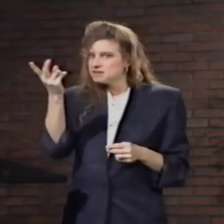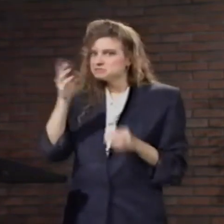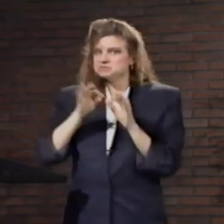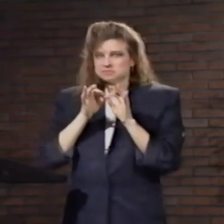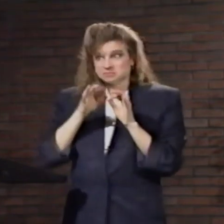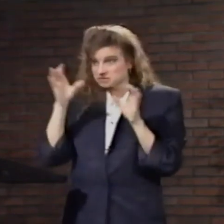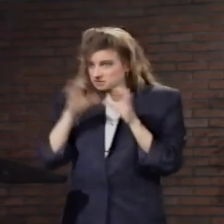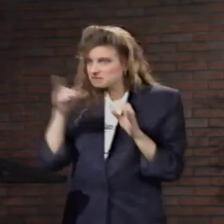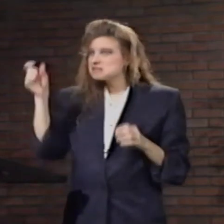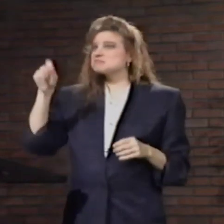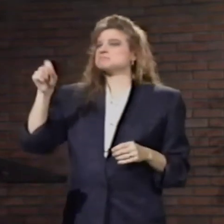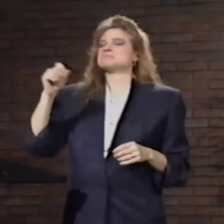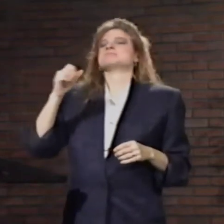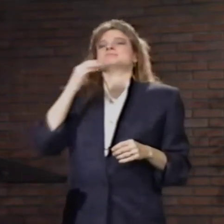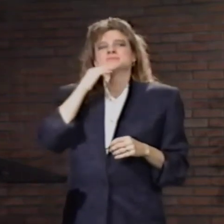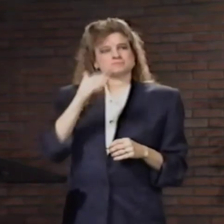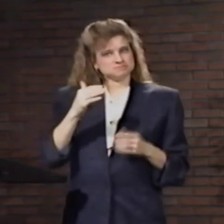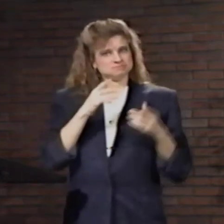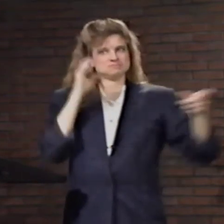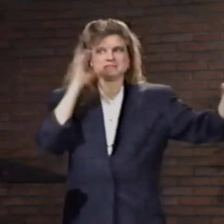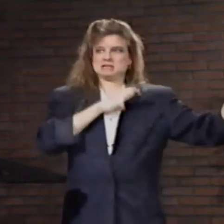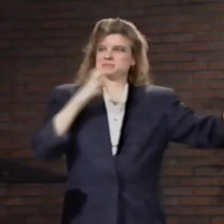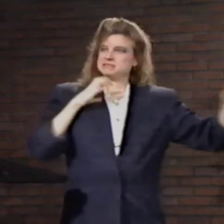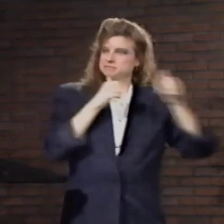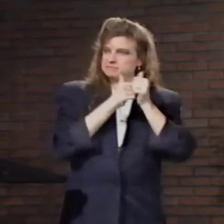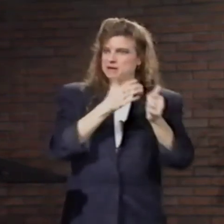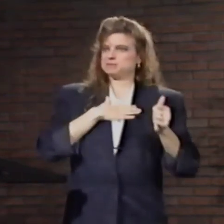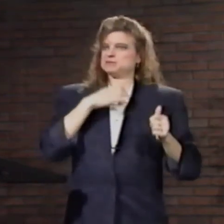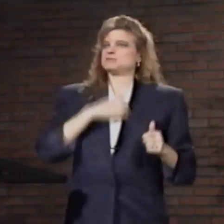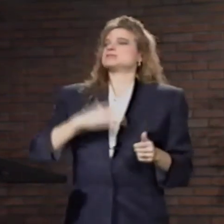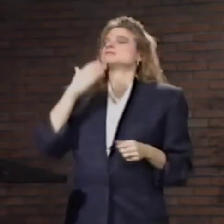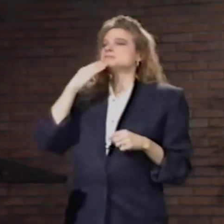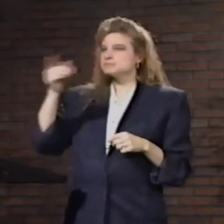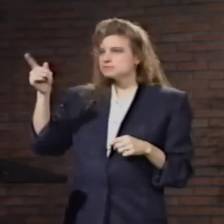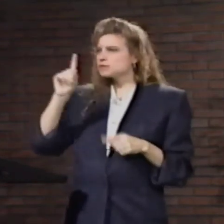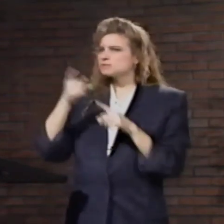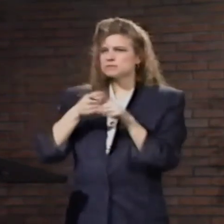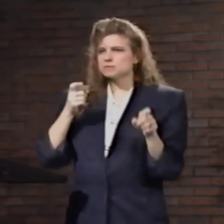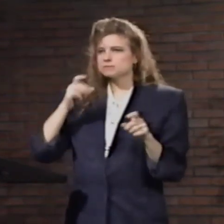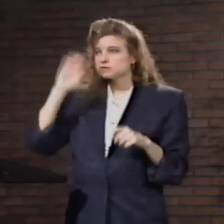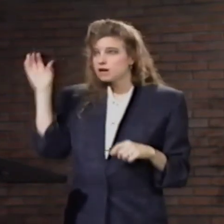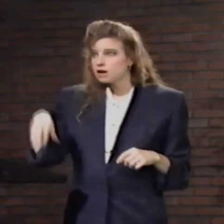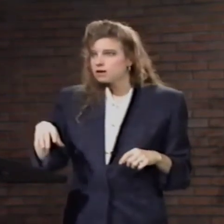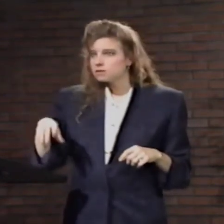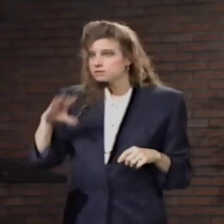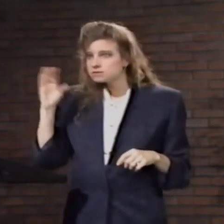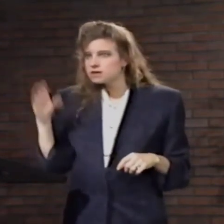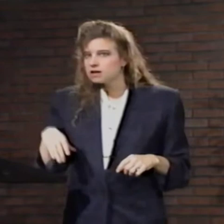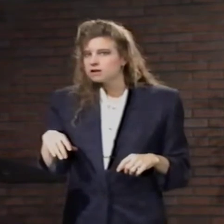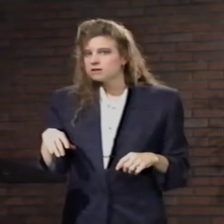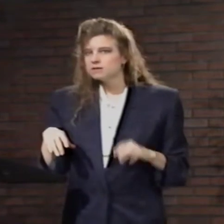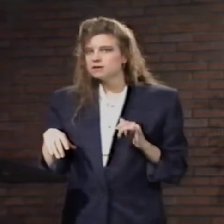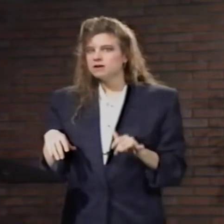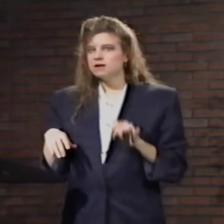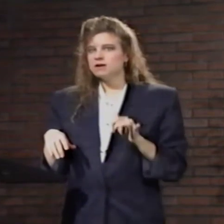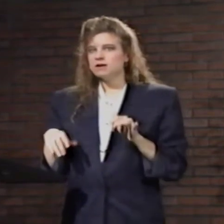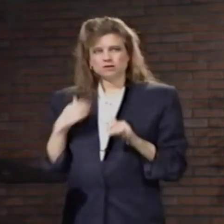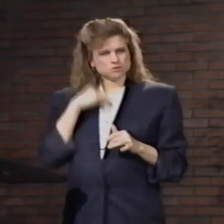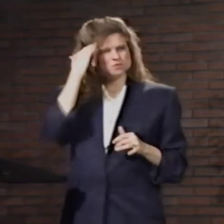for my conference. And they were certified, skilled interpreters, so the committee